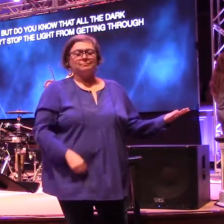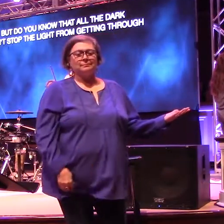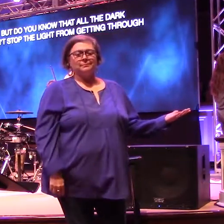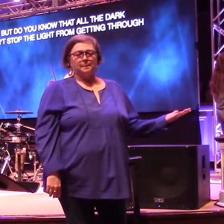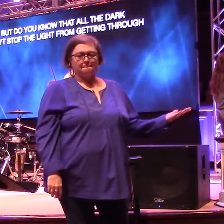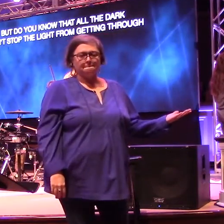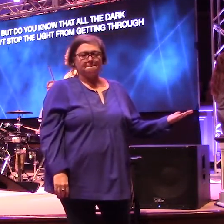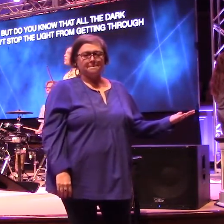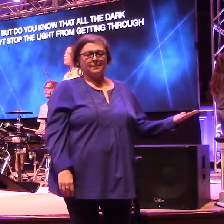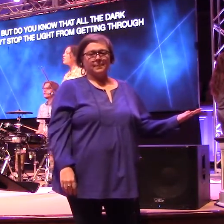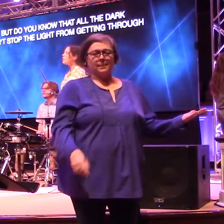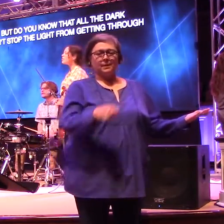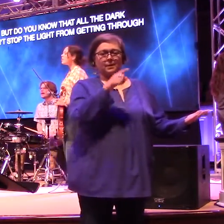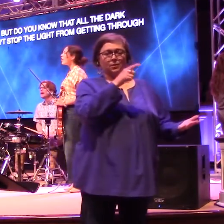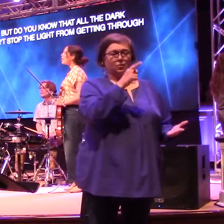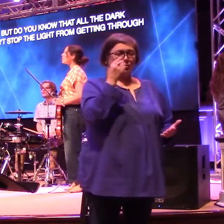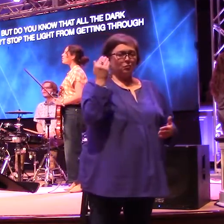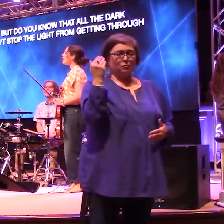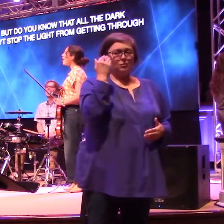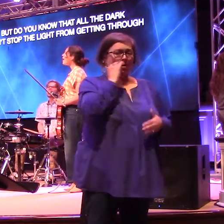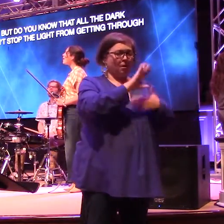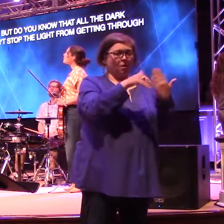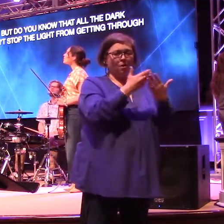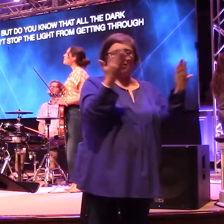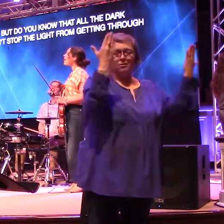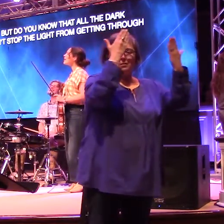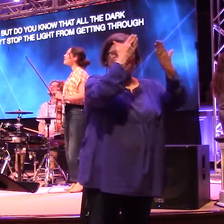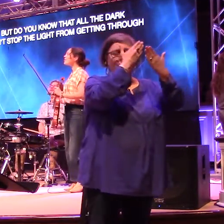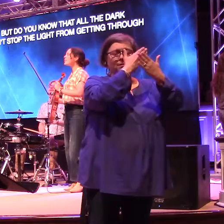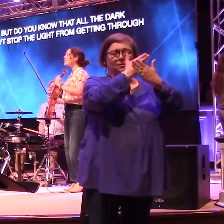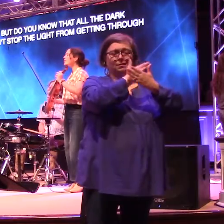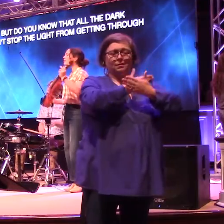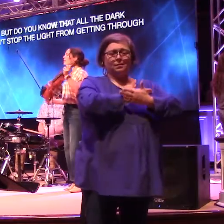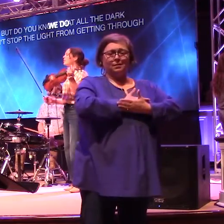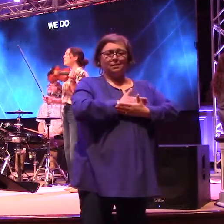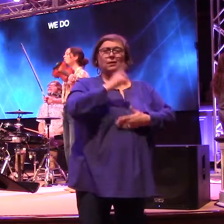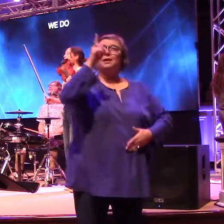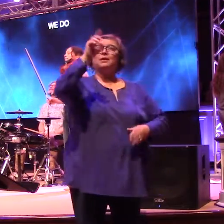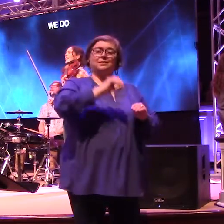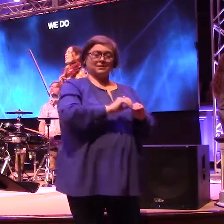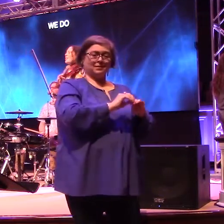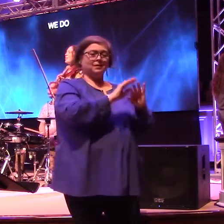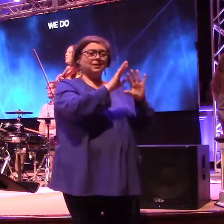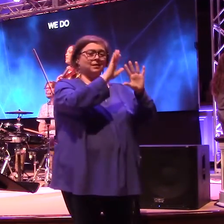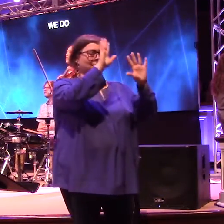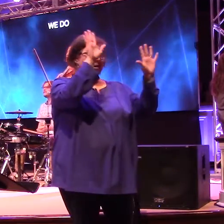know that all the dark stuff of life are getting through.